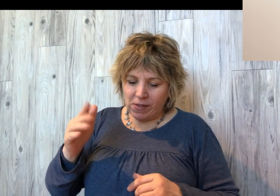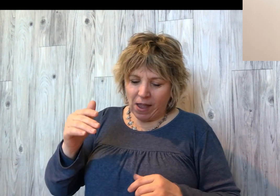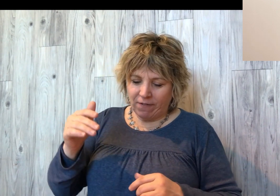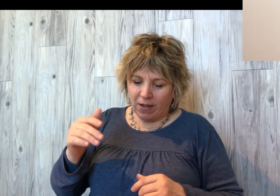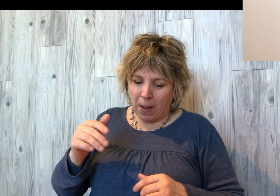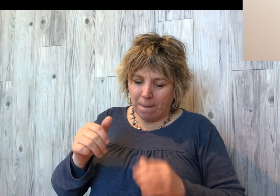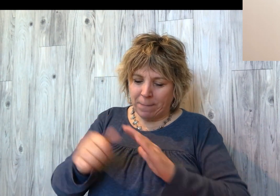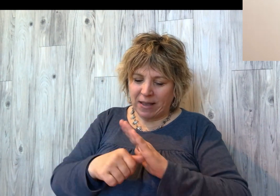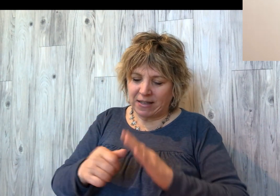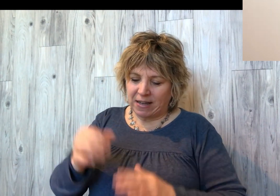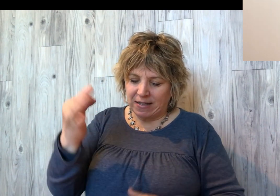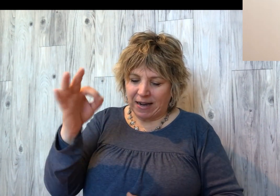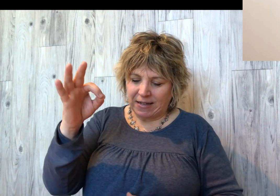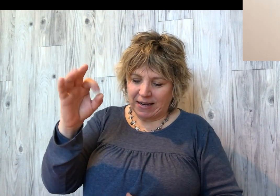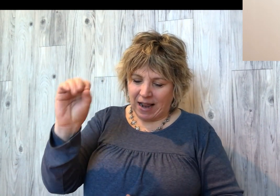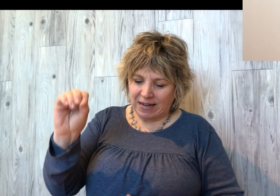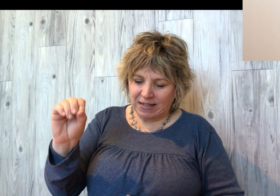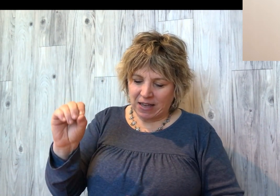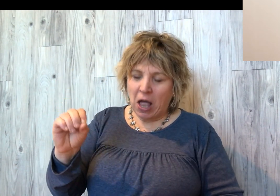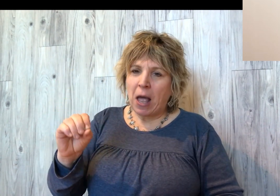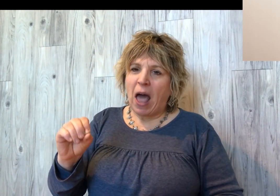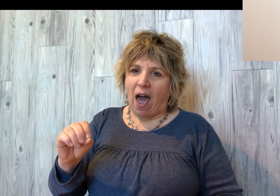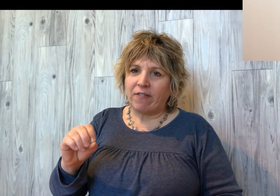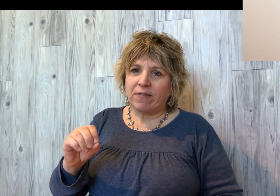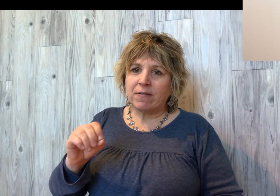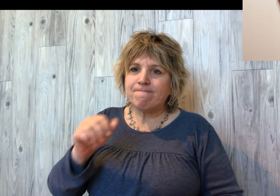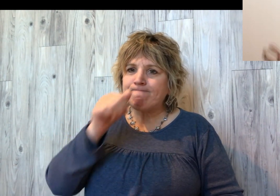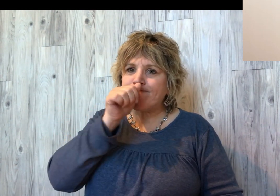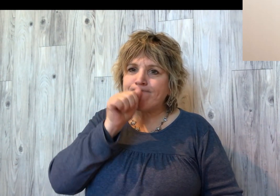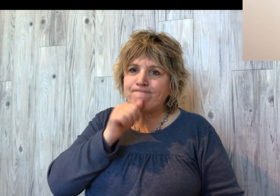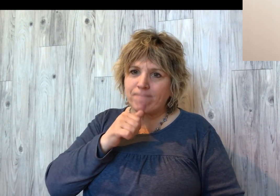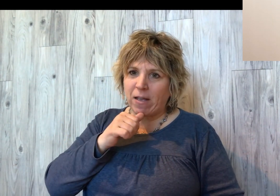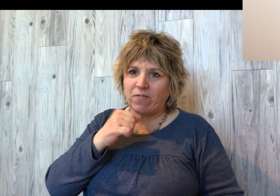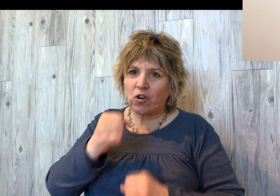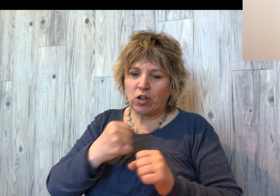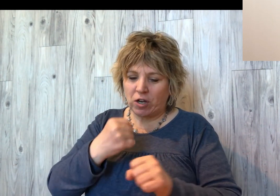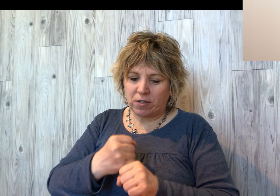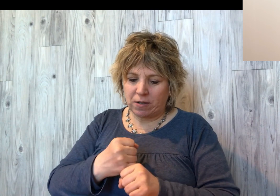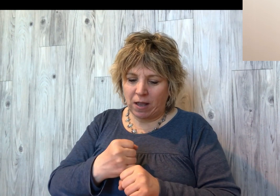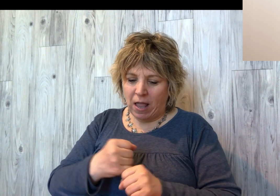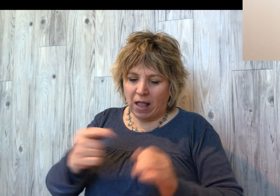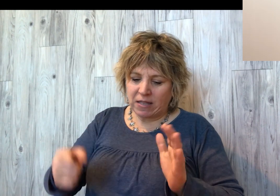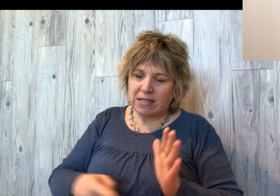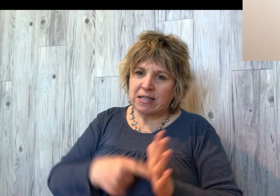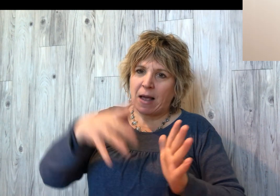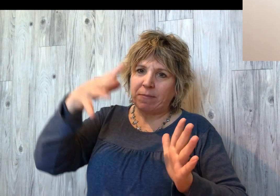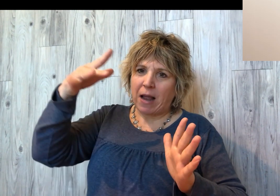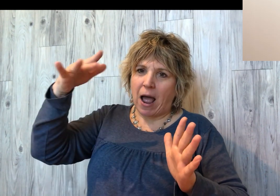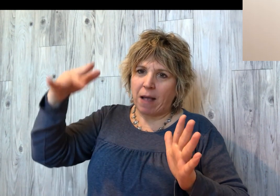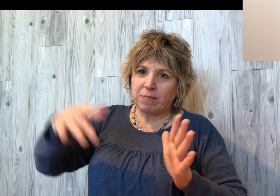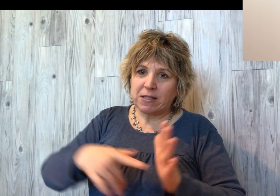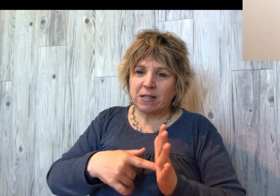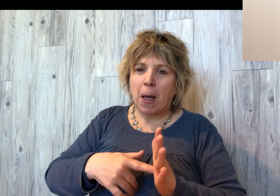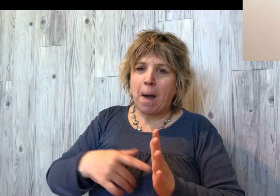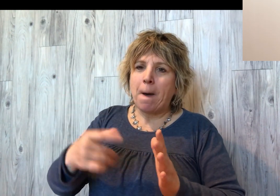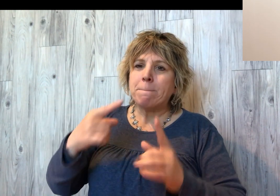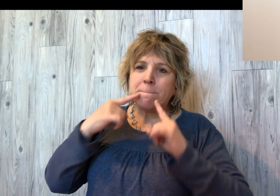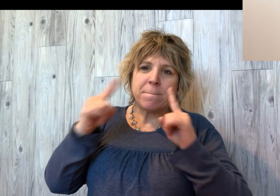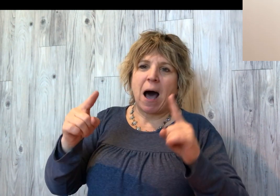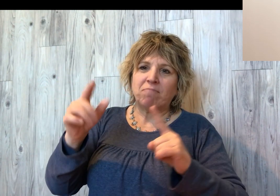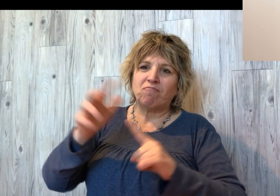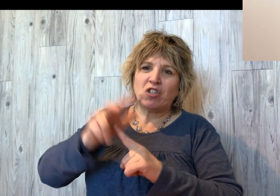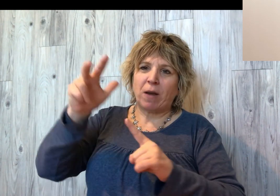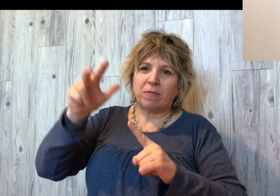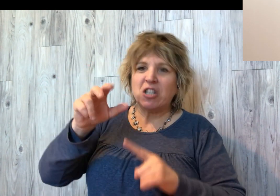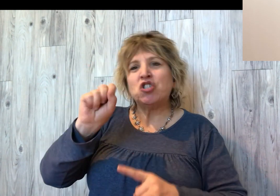years. You really are, like basically the 1990s. You're going to have painful years, but then every once in a while, you're gonna win a championship. You're